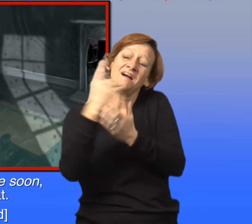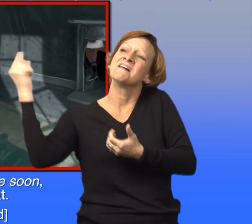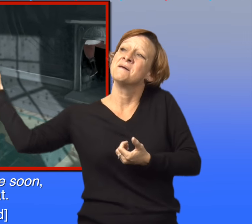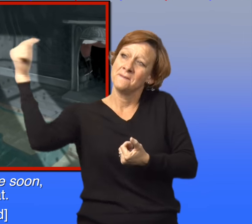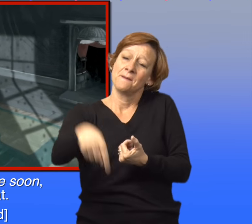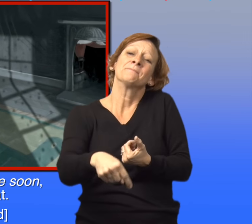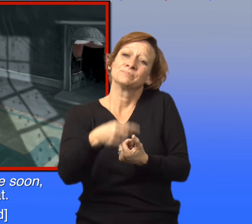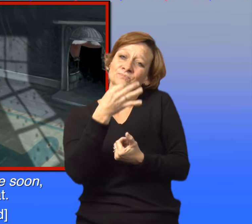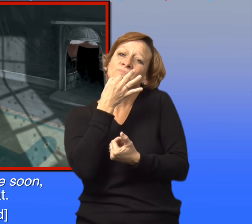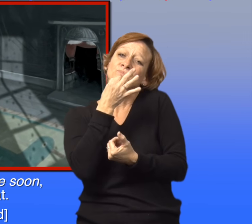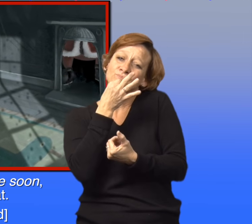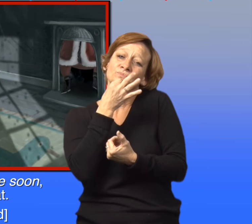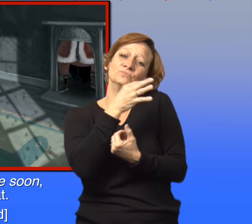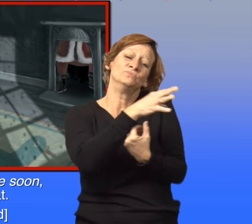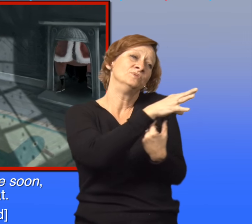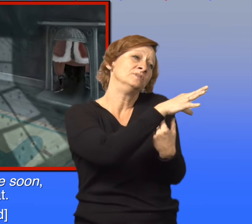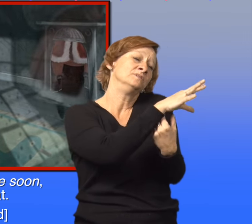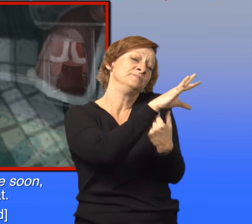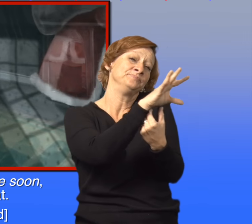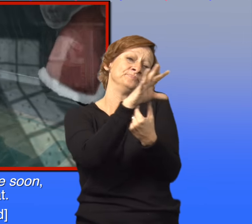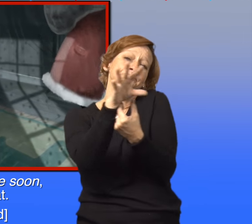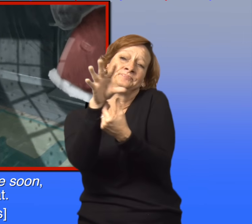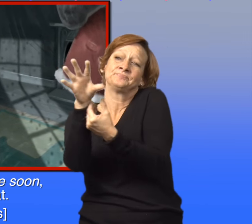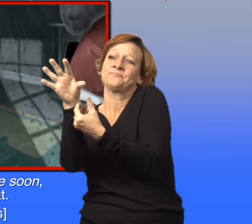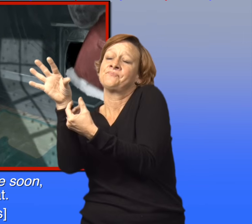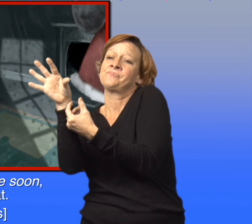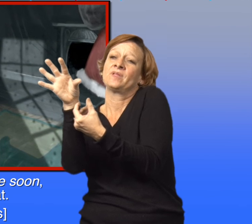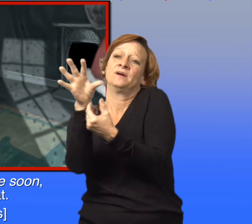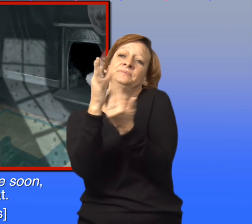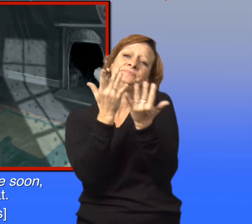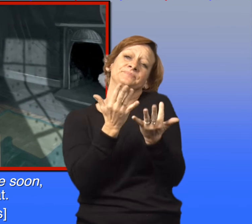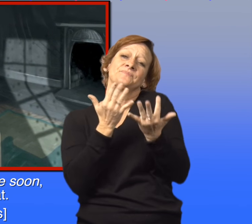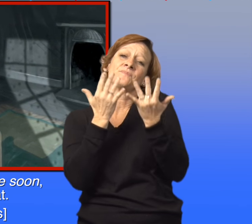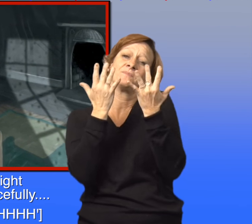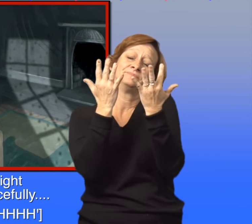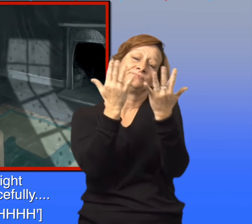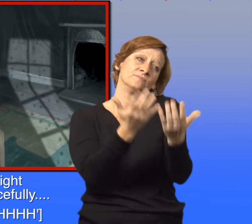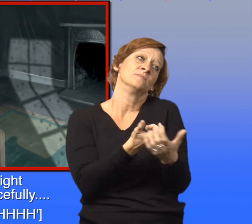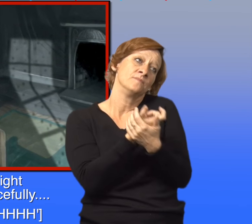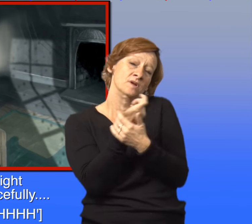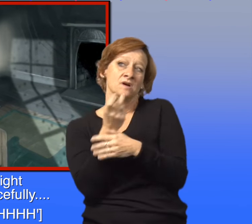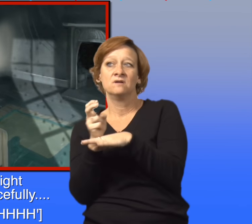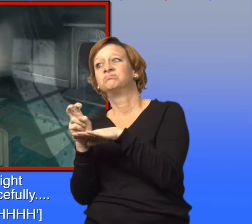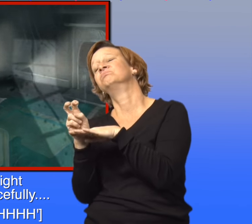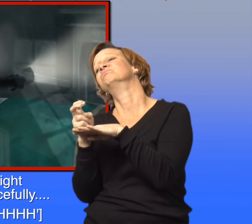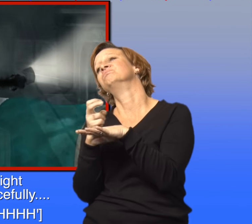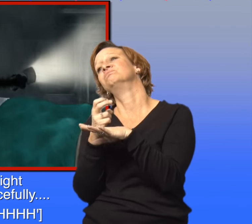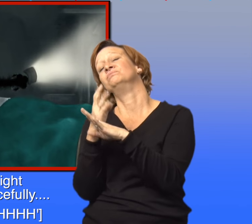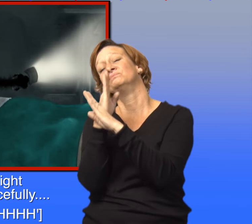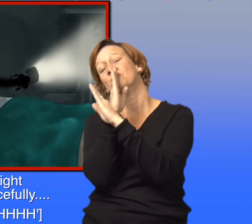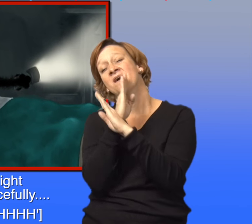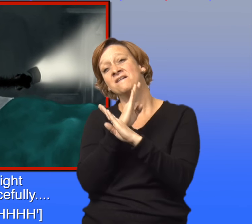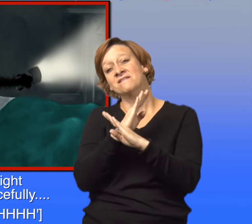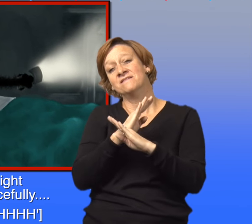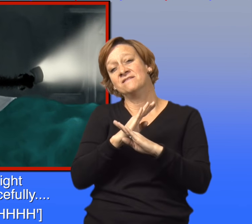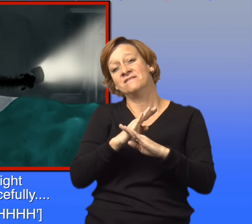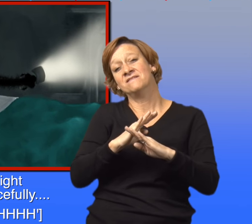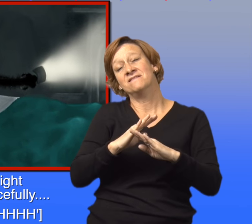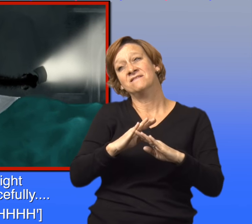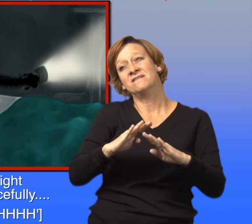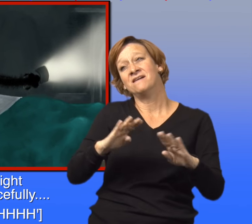Santa has to come soon, thought Splat. But the rest of the night passed